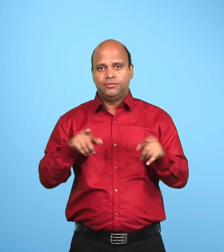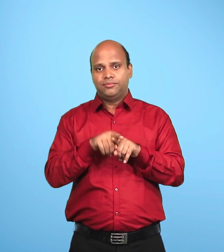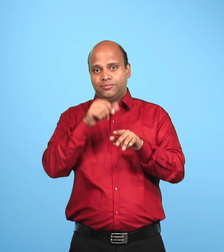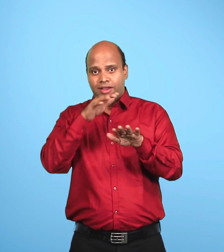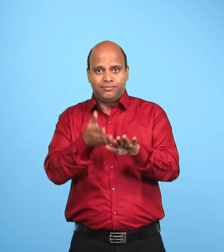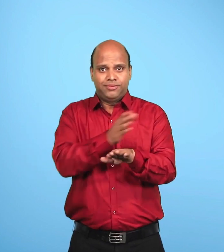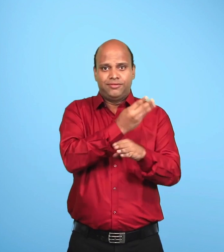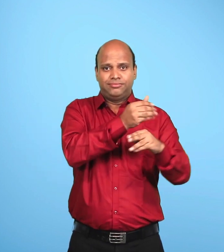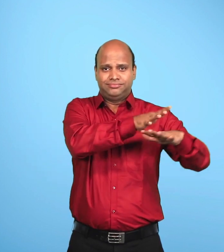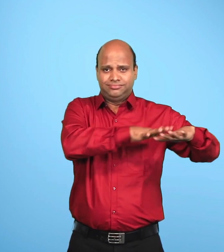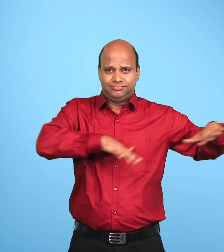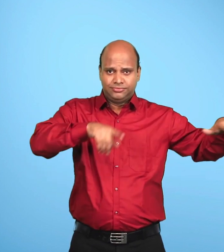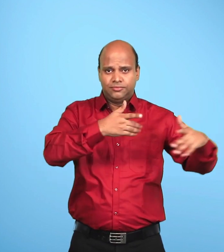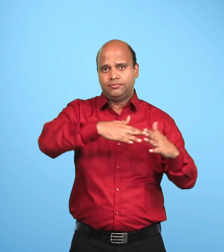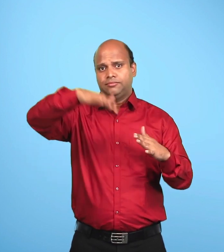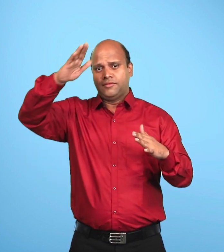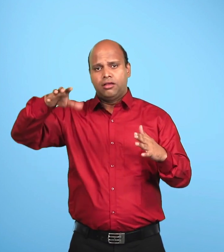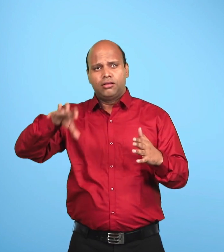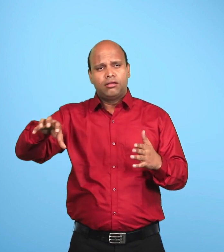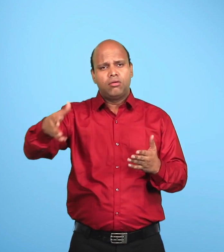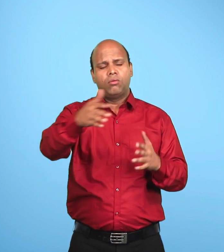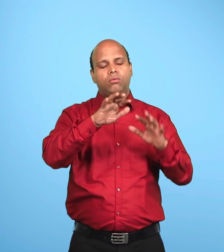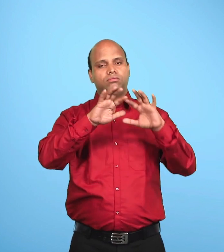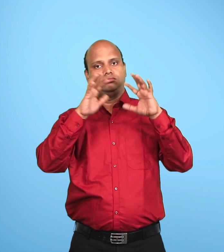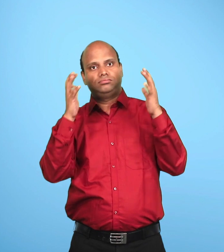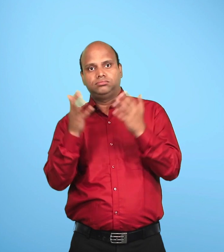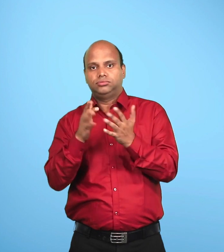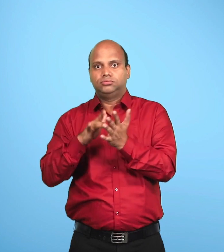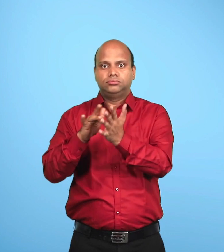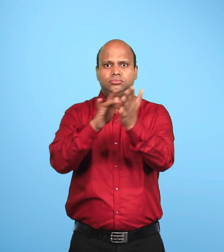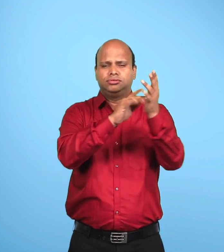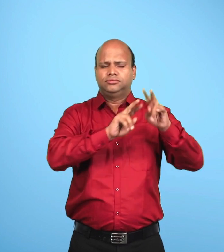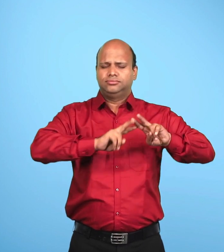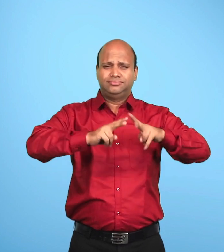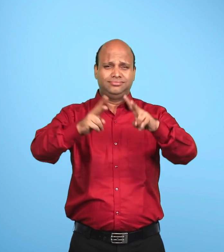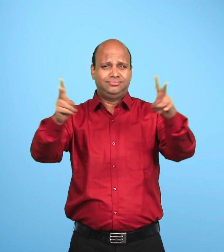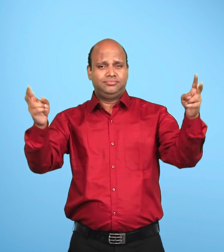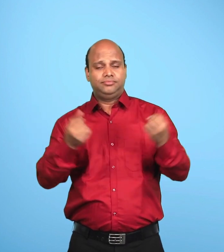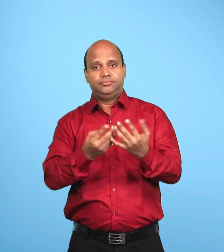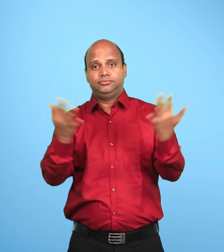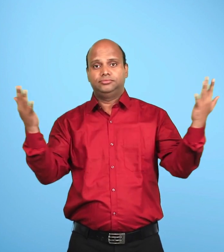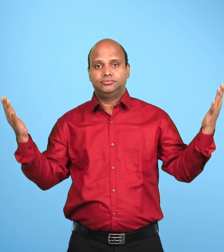grasslands, deserts, coastal and mountain regions located in different parts of the